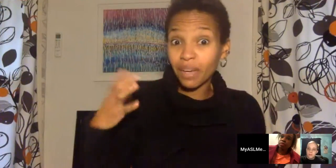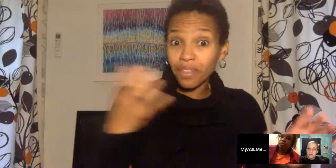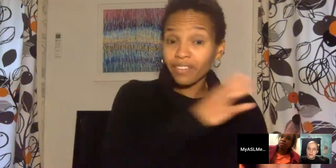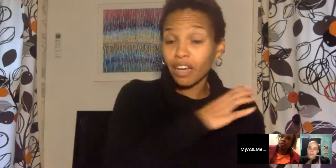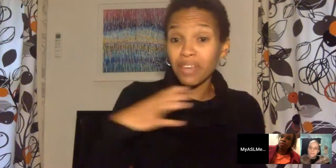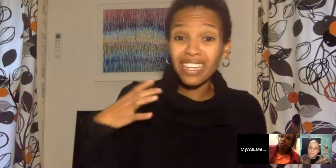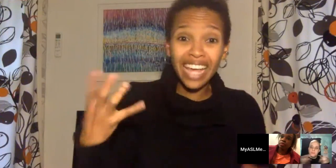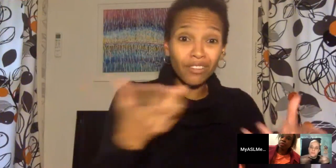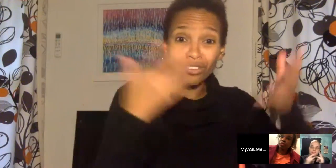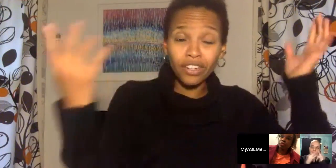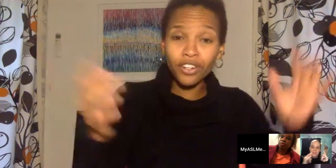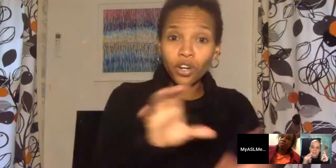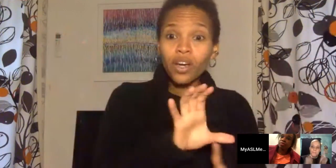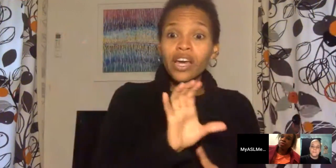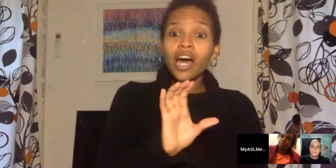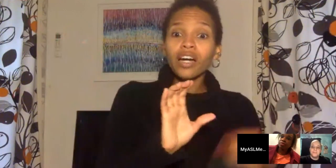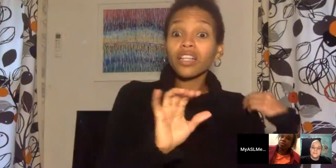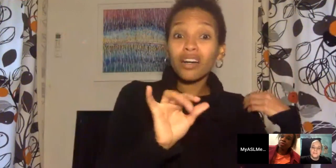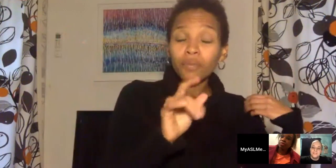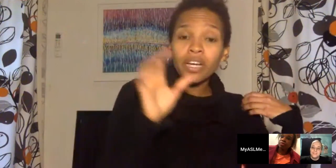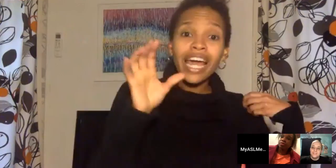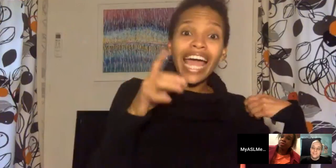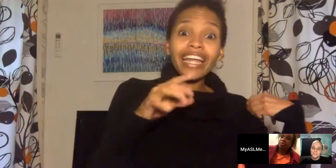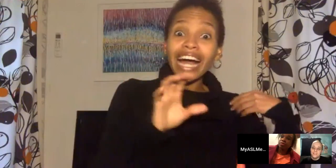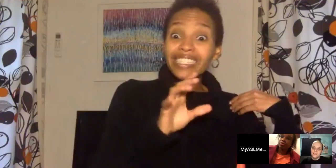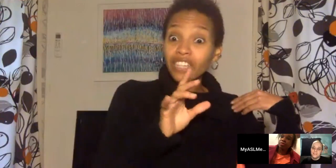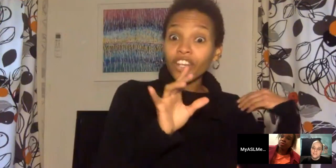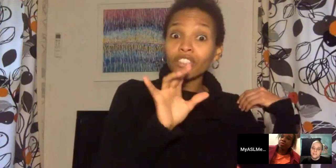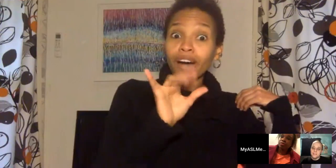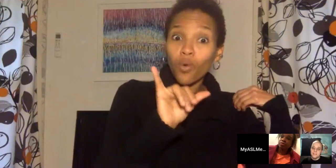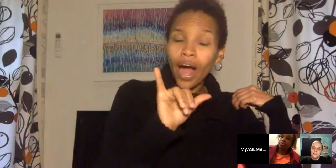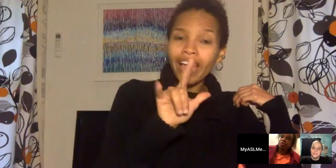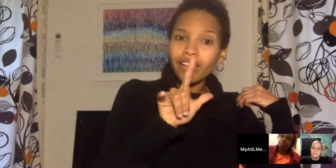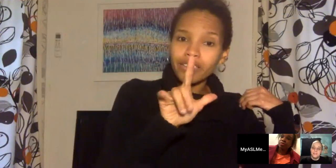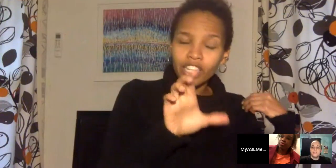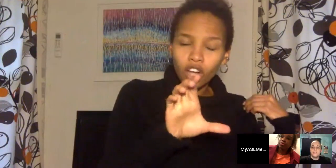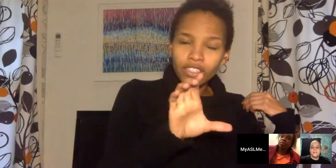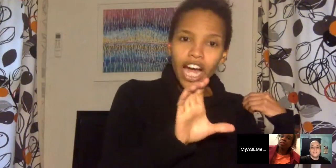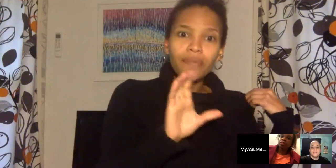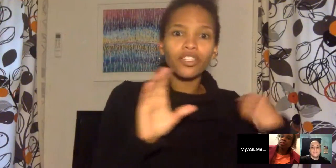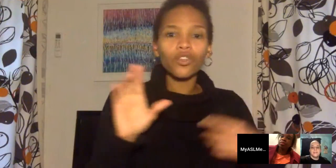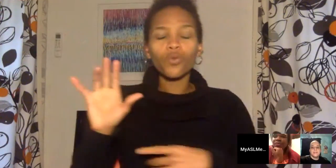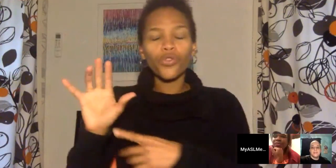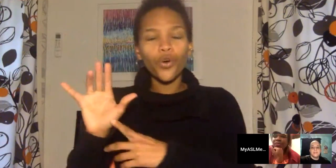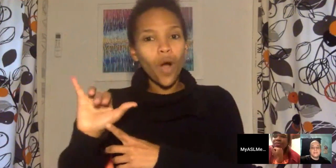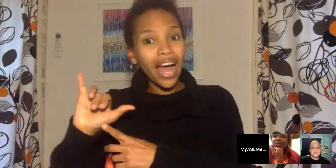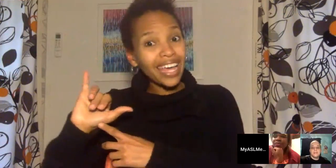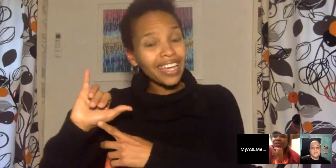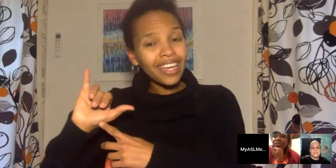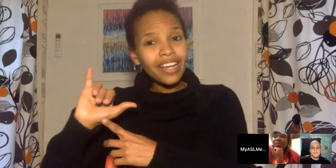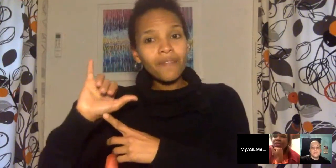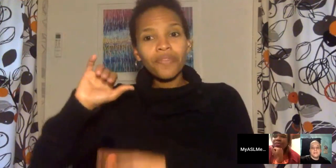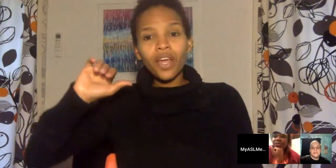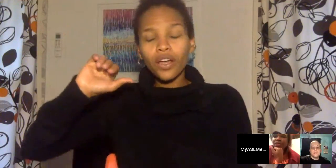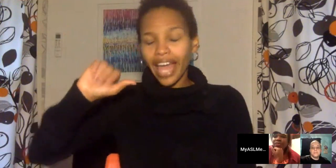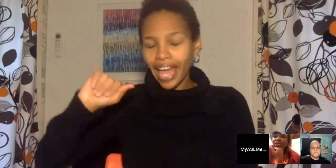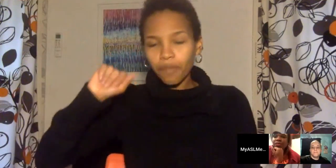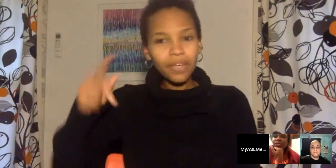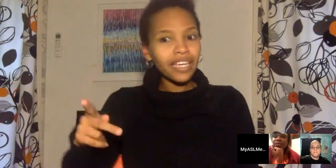something, committee, council, I don't know, club. And I see videos about YLC all the time. And so the YAP is